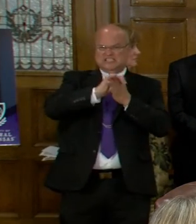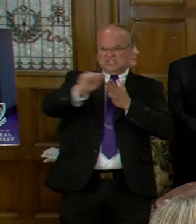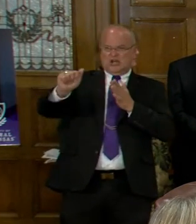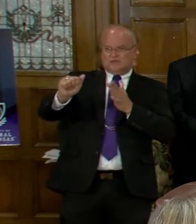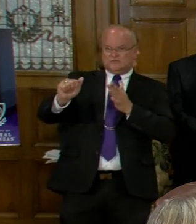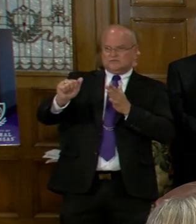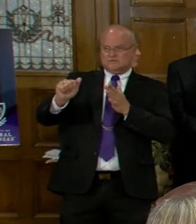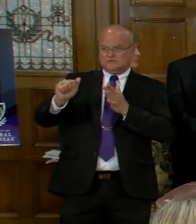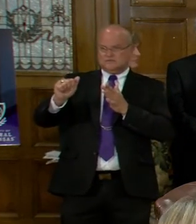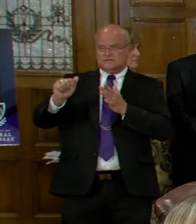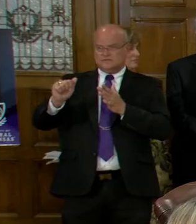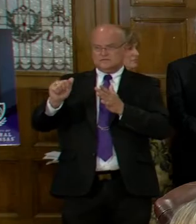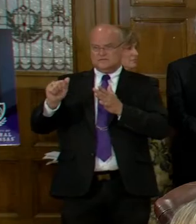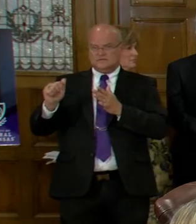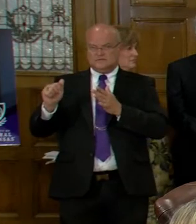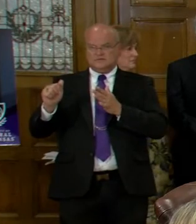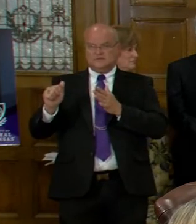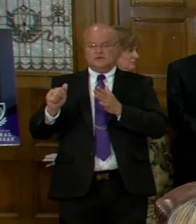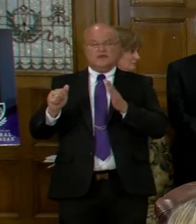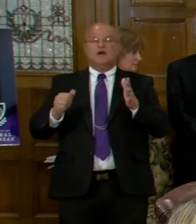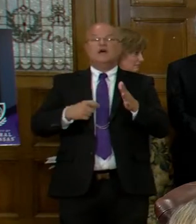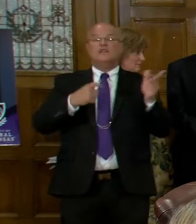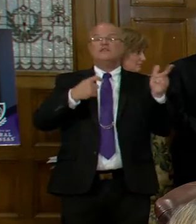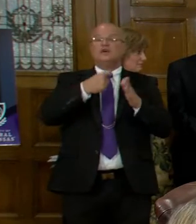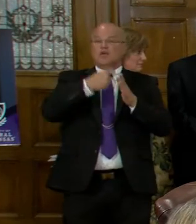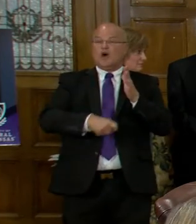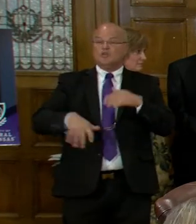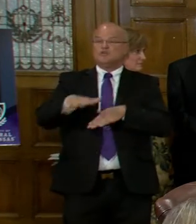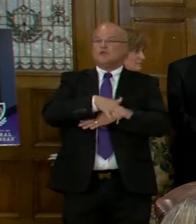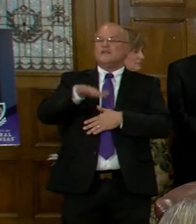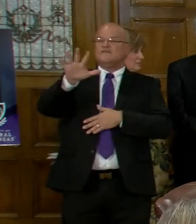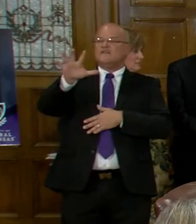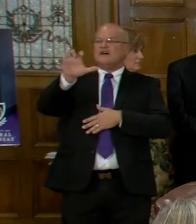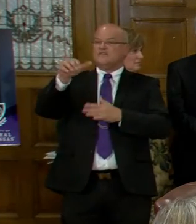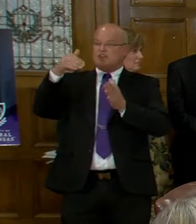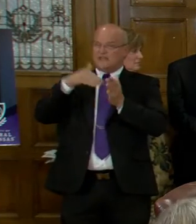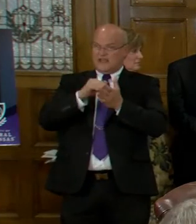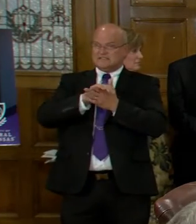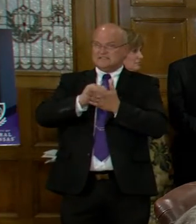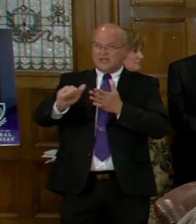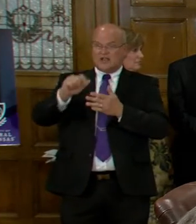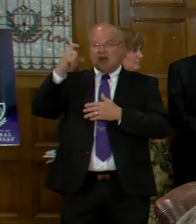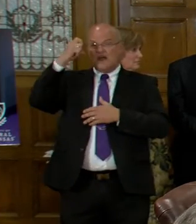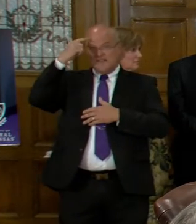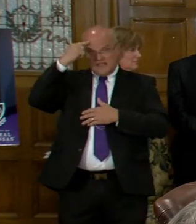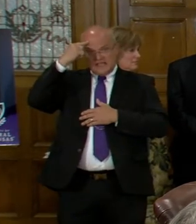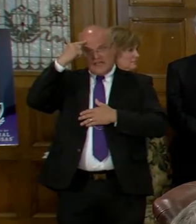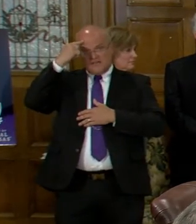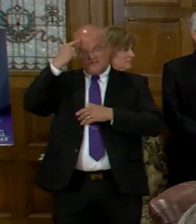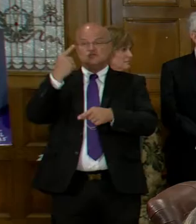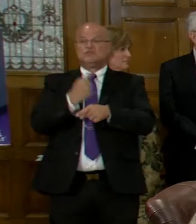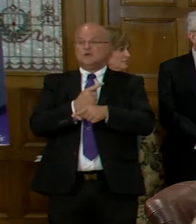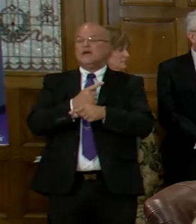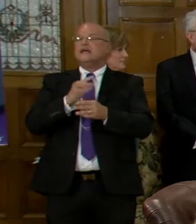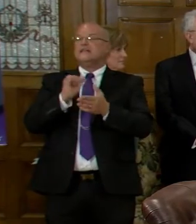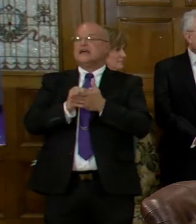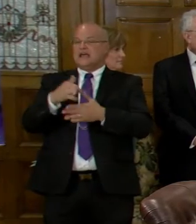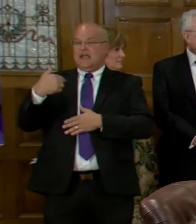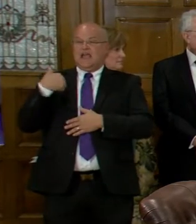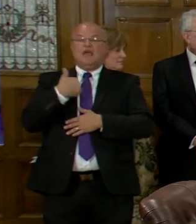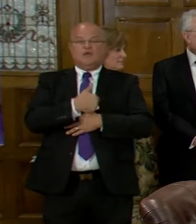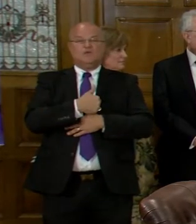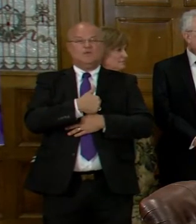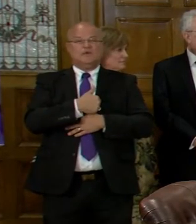$2 million? Now, the cost of the range is the $500,000, and the governor was correct in that. And then we